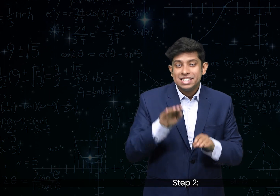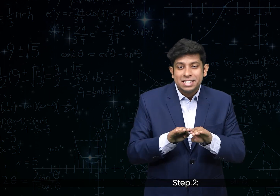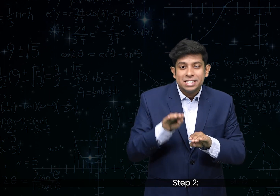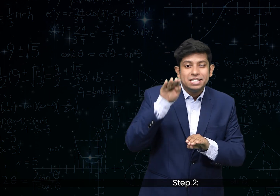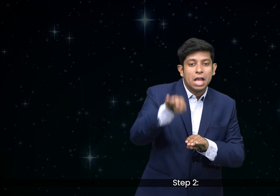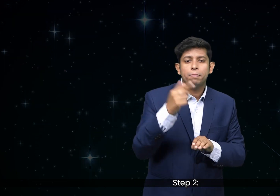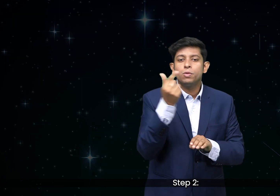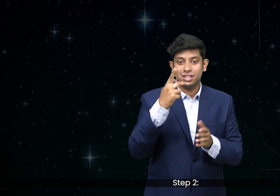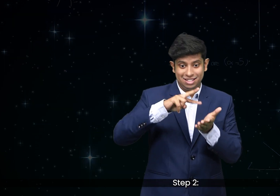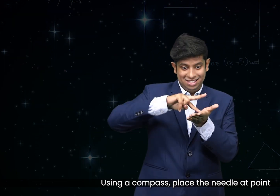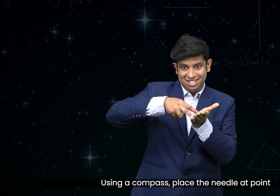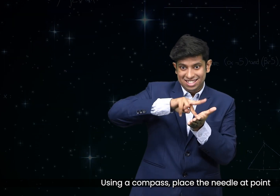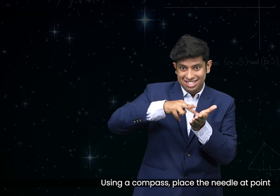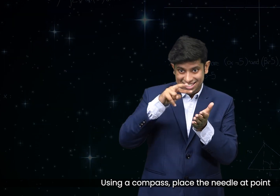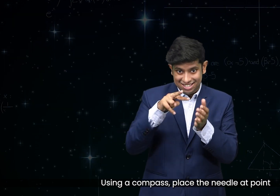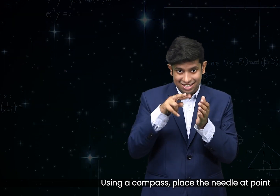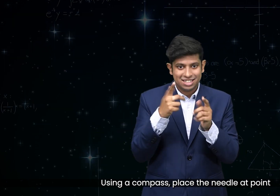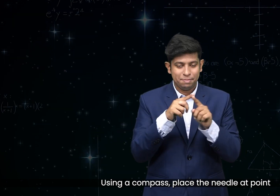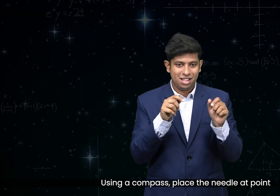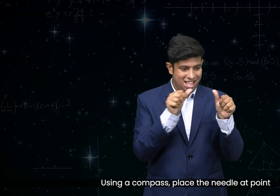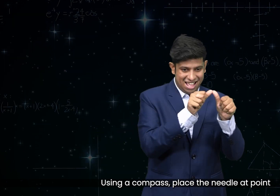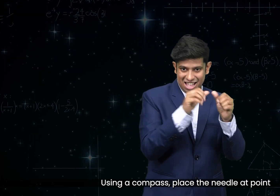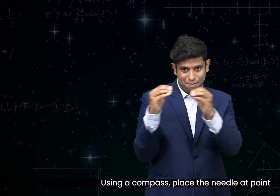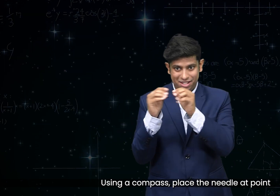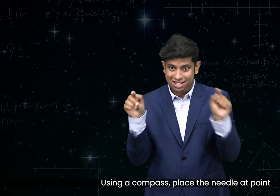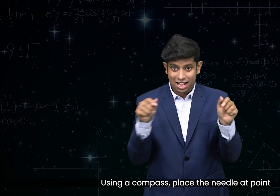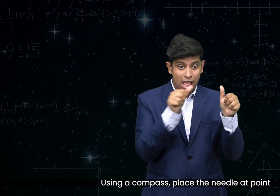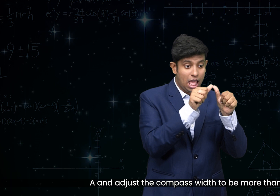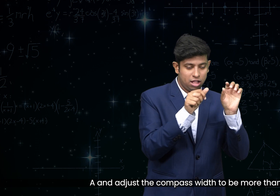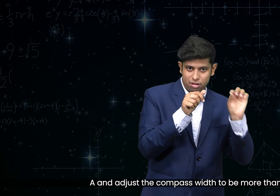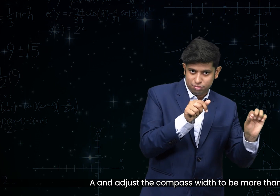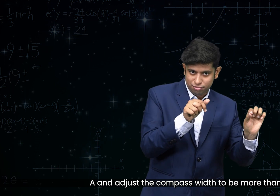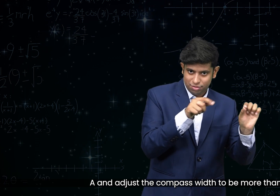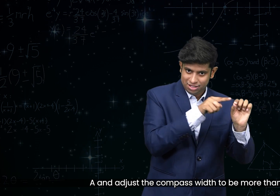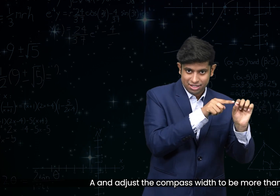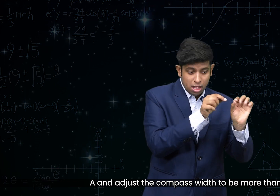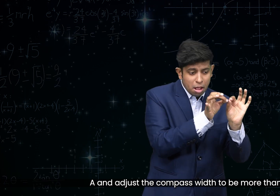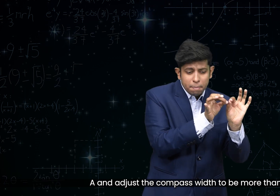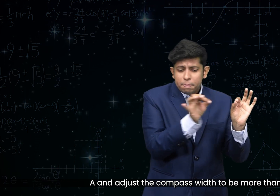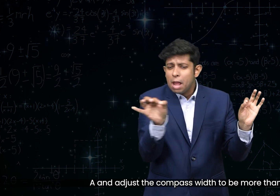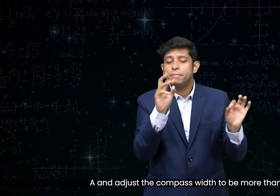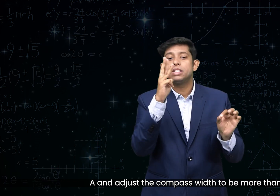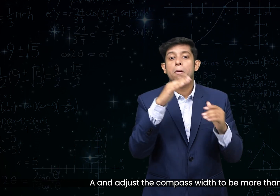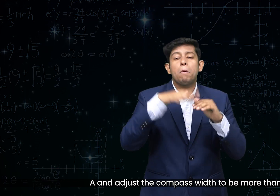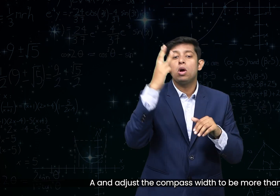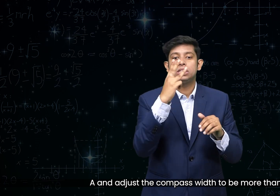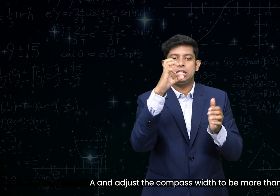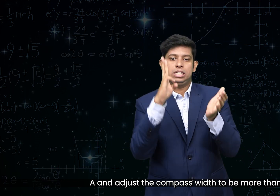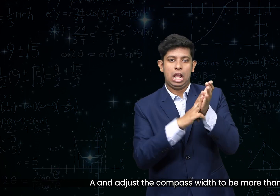Step 2. Using a compass, place the needle at point A and adjust the compass width to be more than